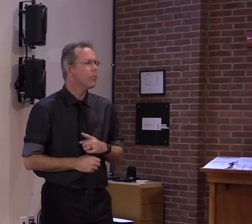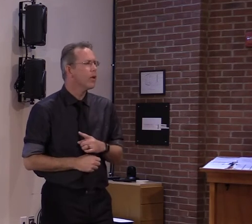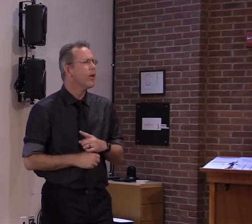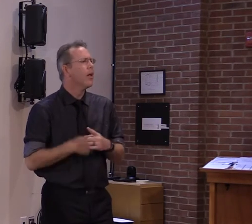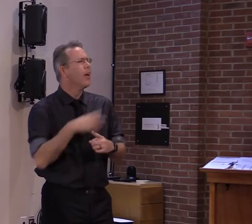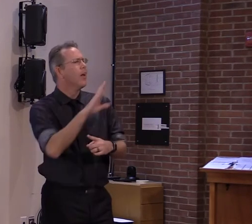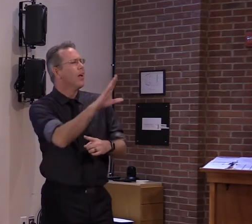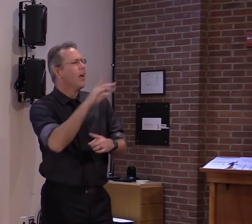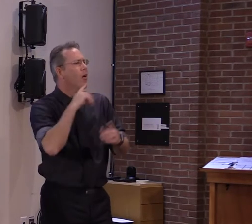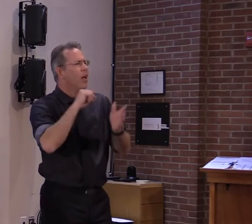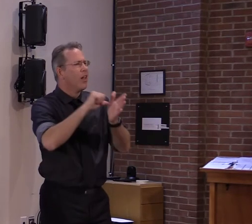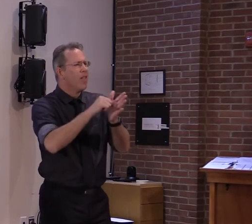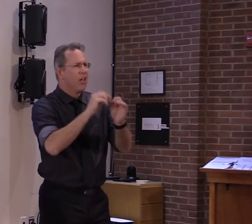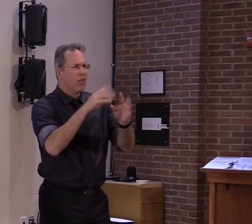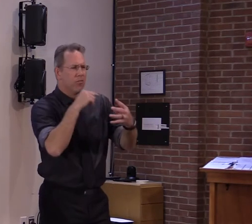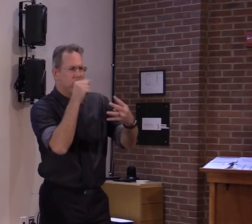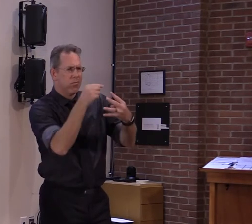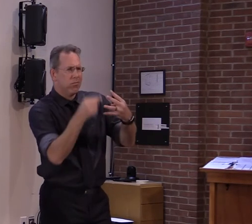that.